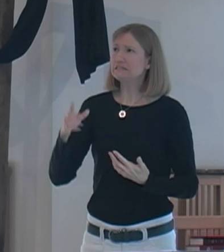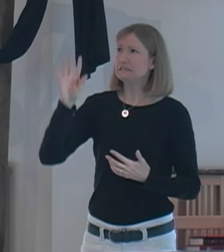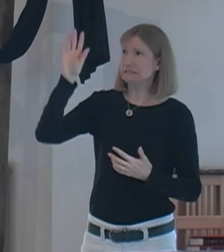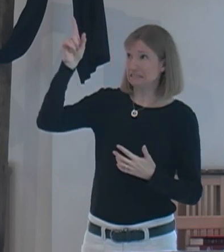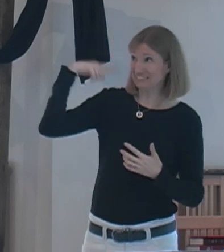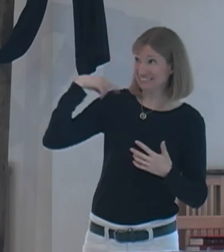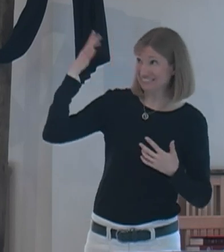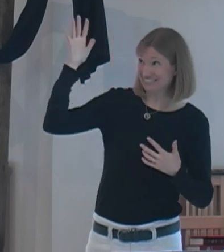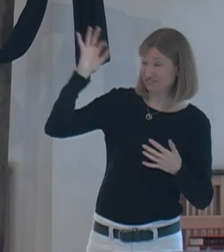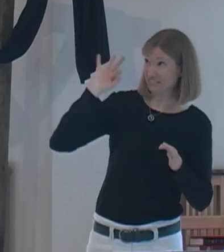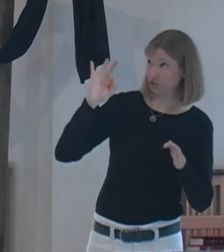then I'll get to you.